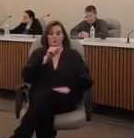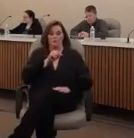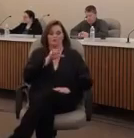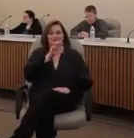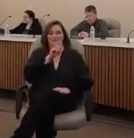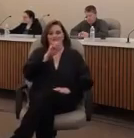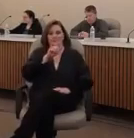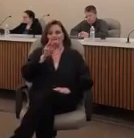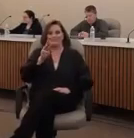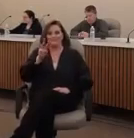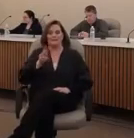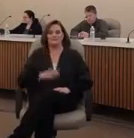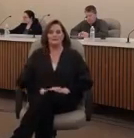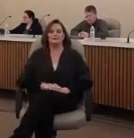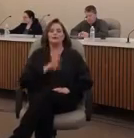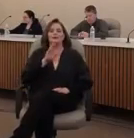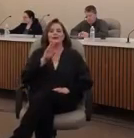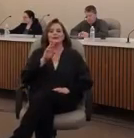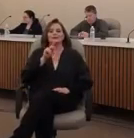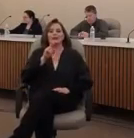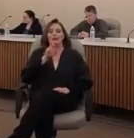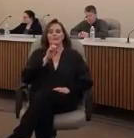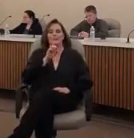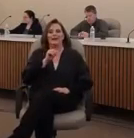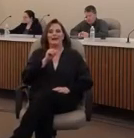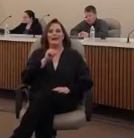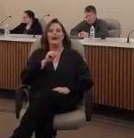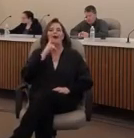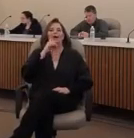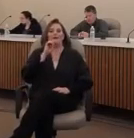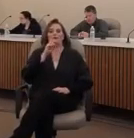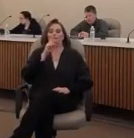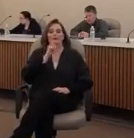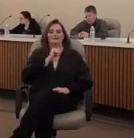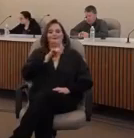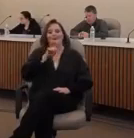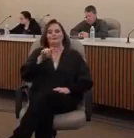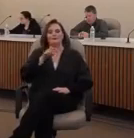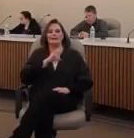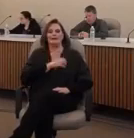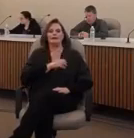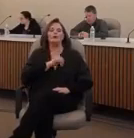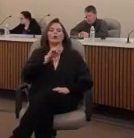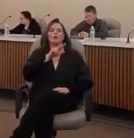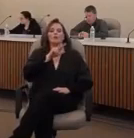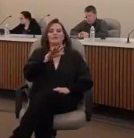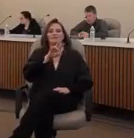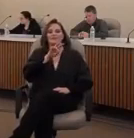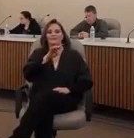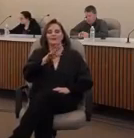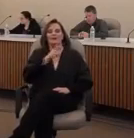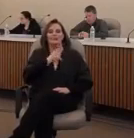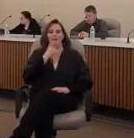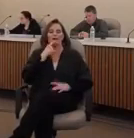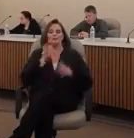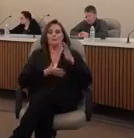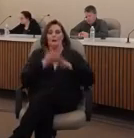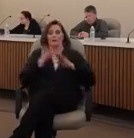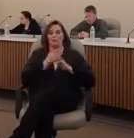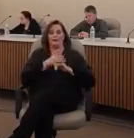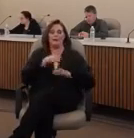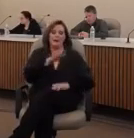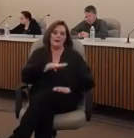2020-006, Chem Enterprises, LLC, 1387 Brighton Henrietta Town Line Road, to operate a